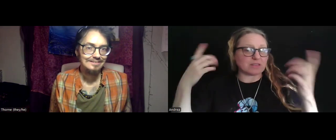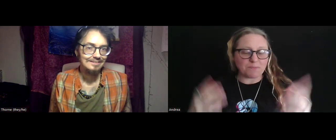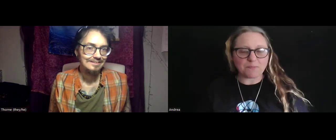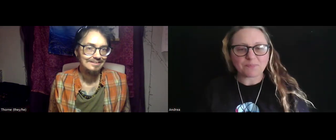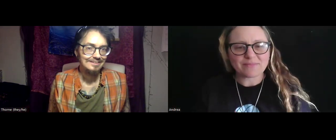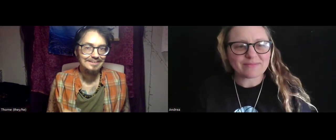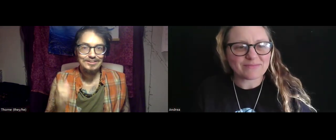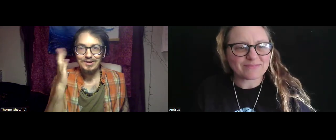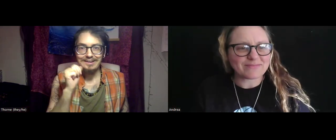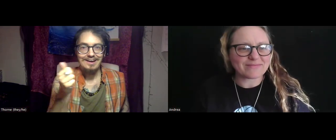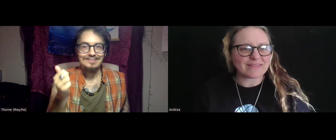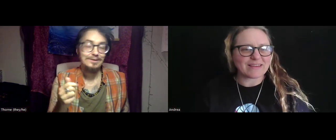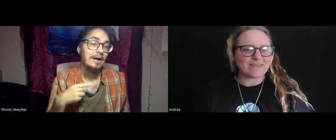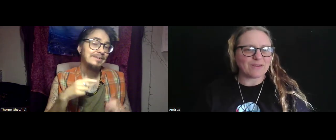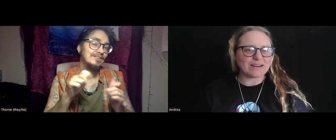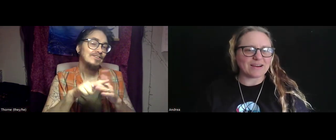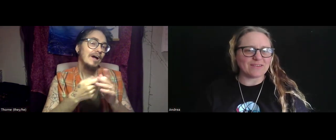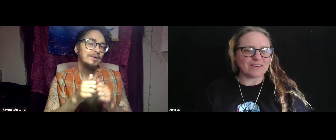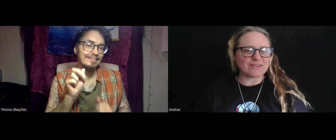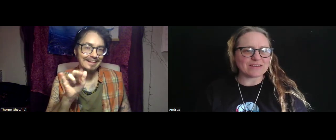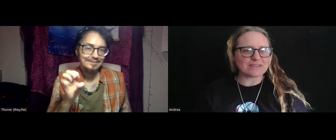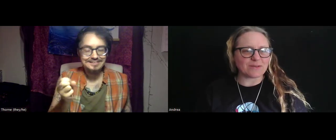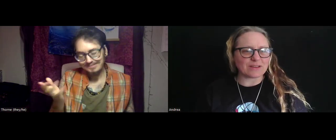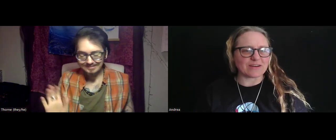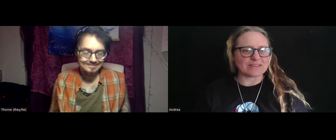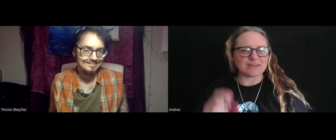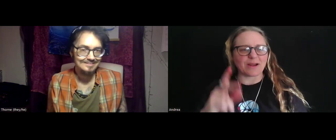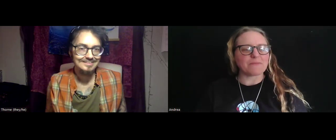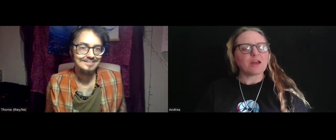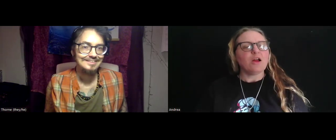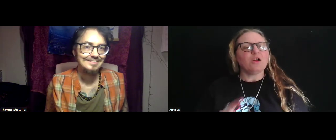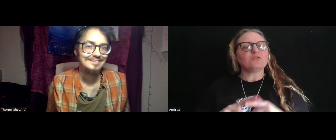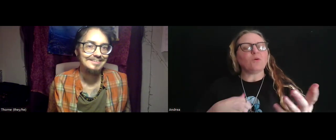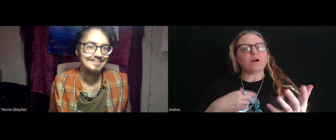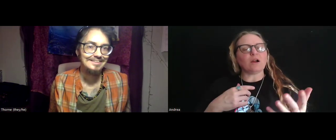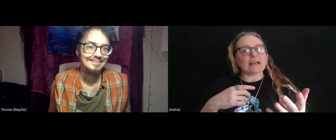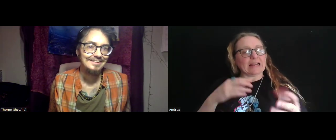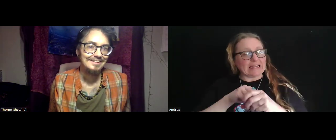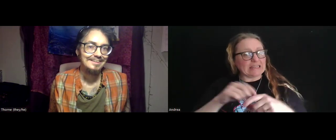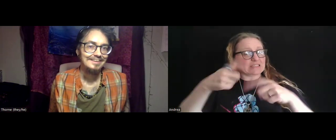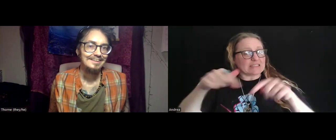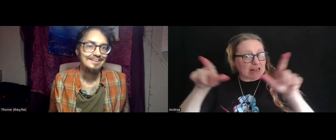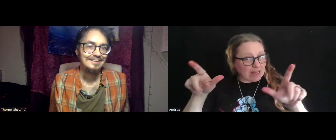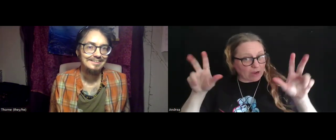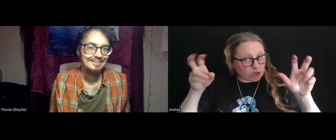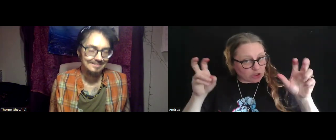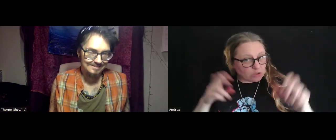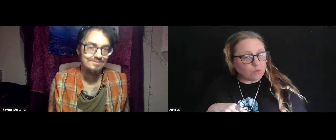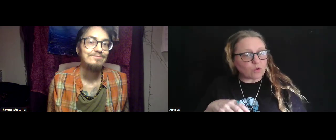crazy. Why not? Well, let's start with Aries. Okay. So, in sign language,